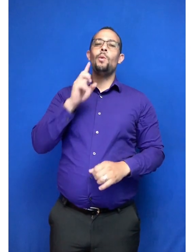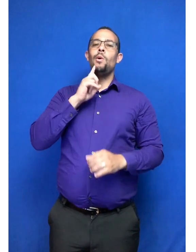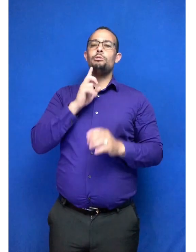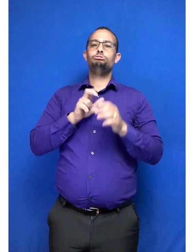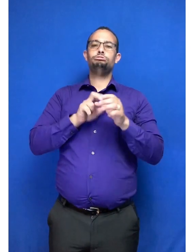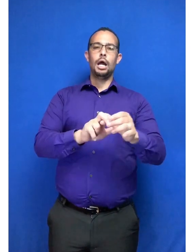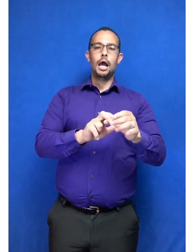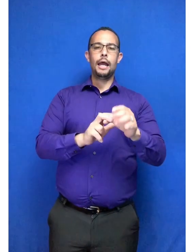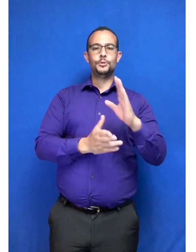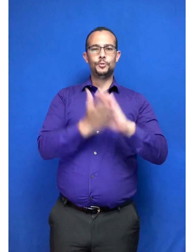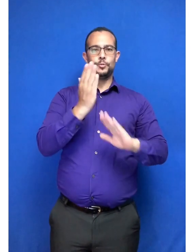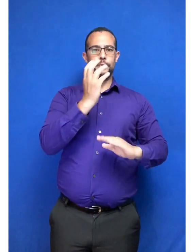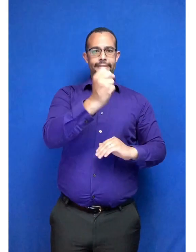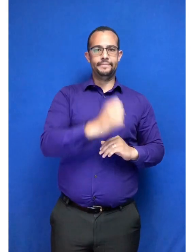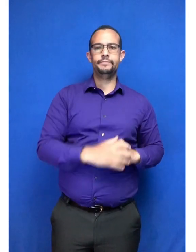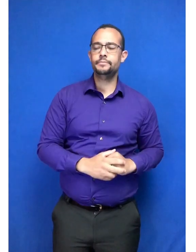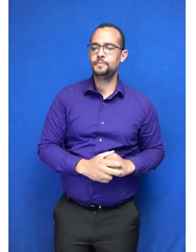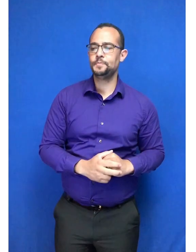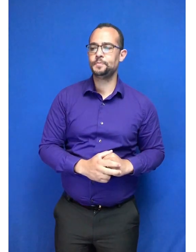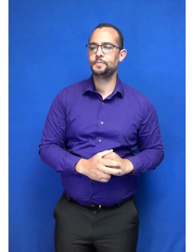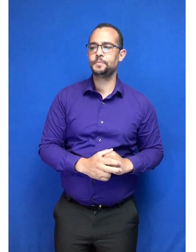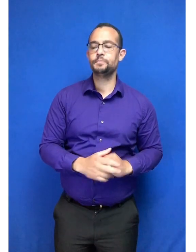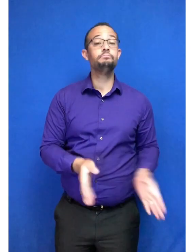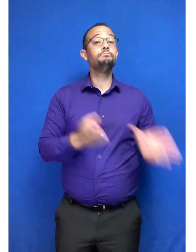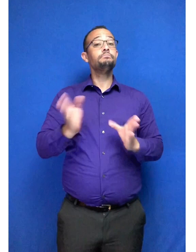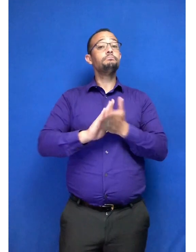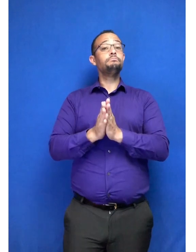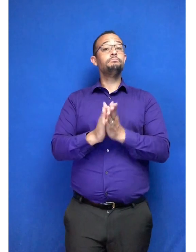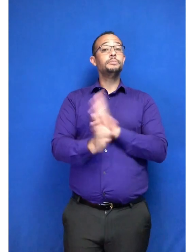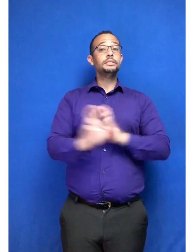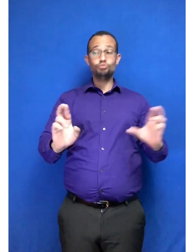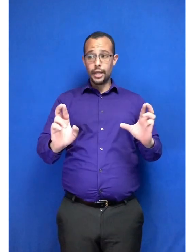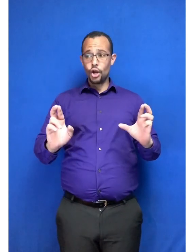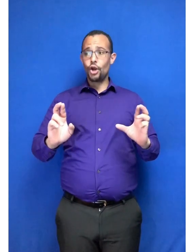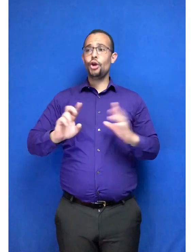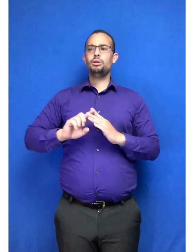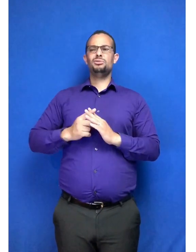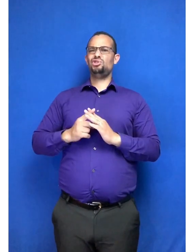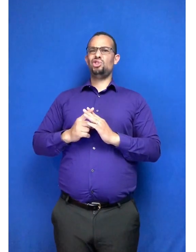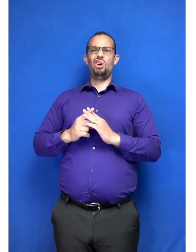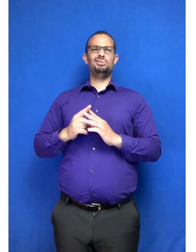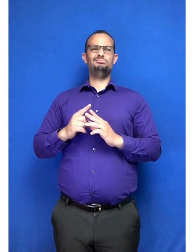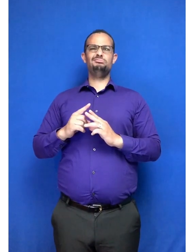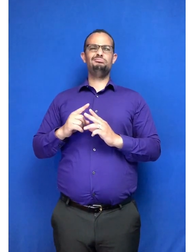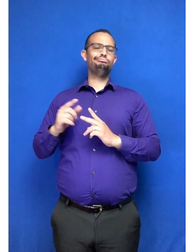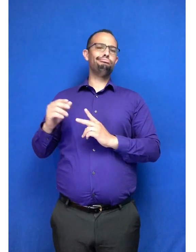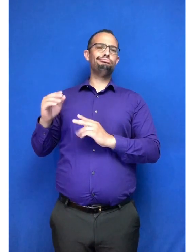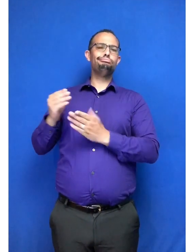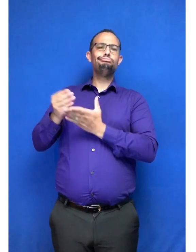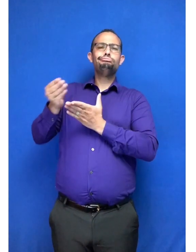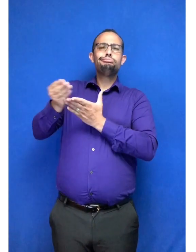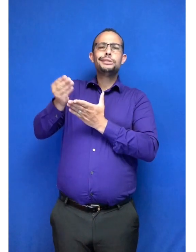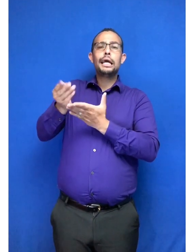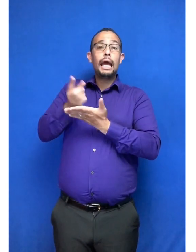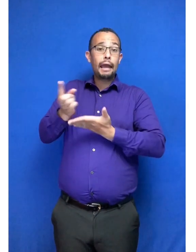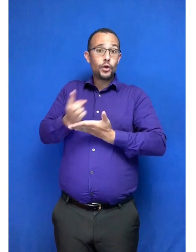Getting yourself prepared. Hurricane supplies. Begin stocking up prior to hurricane season. Buy a few items every